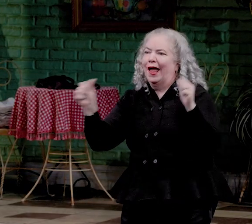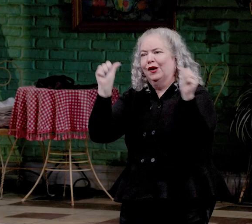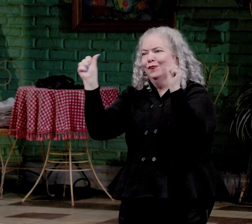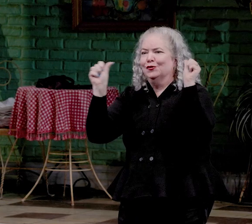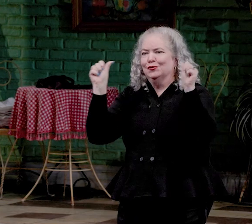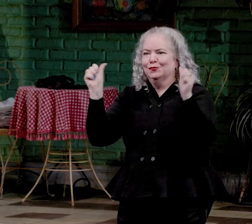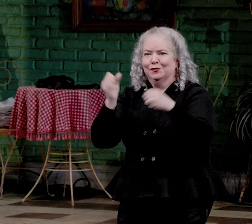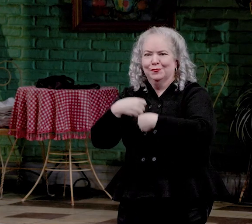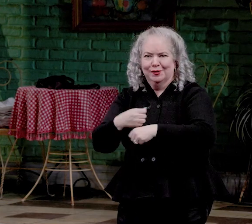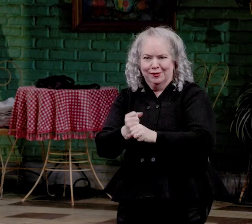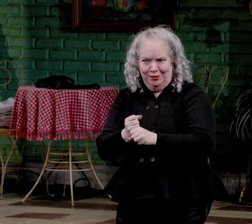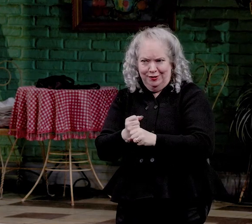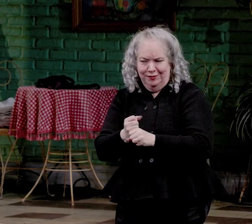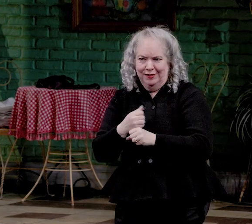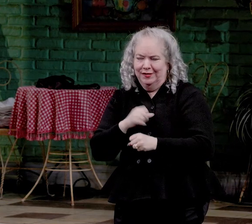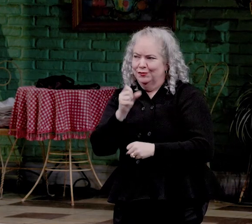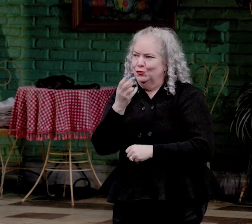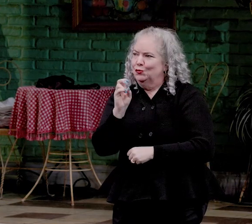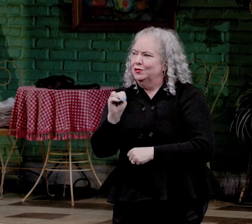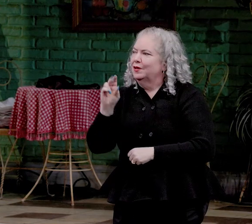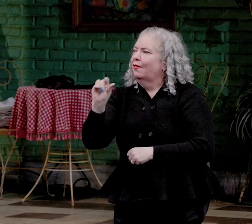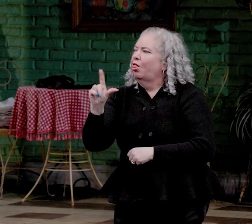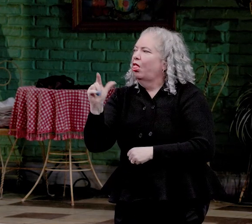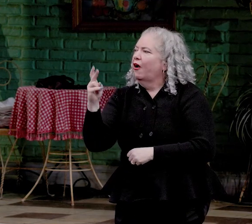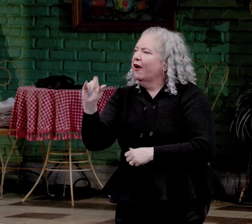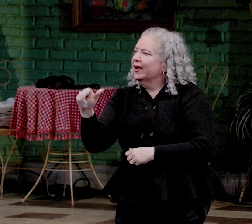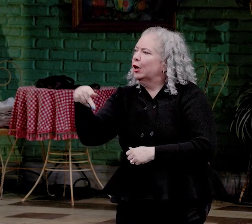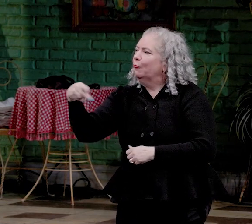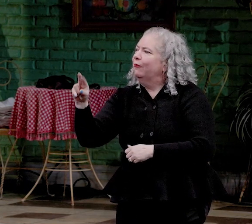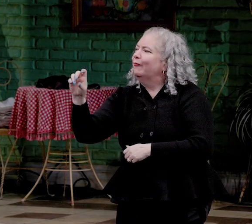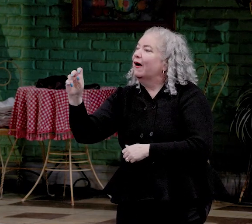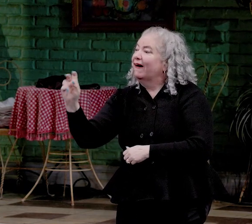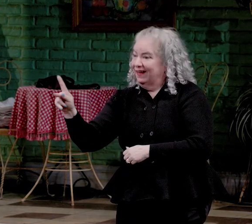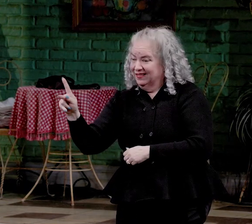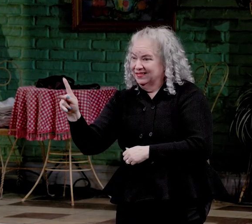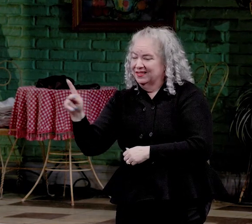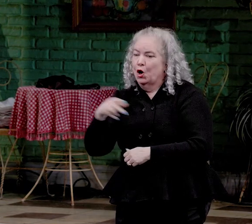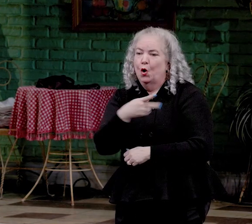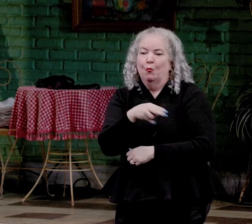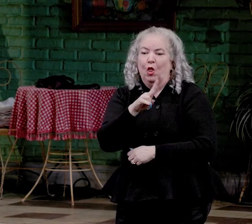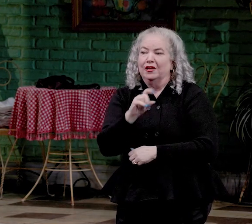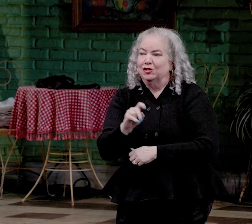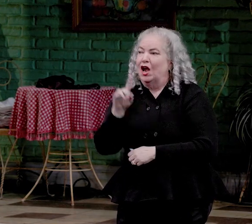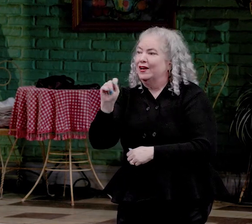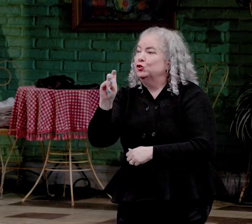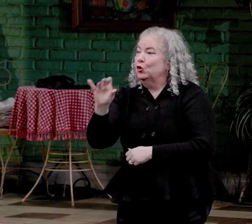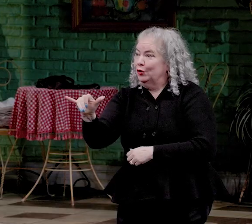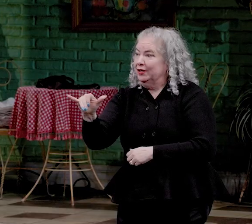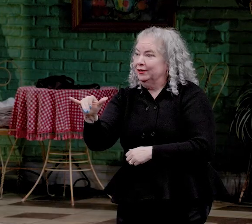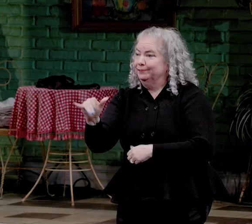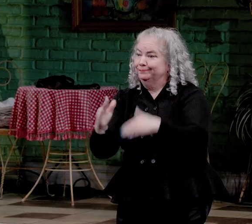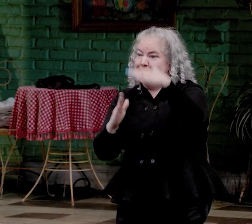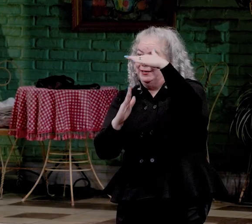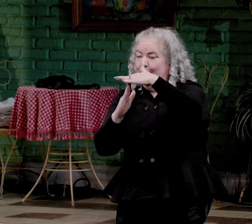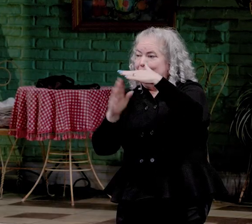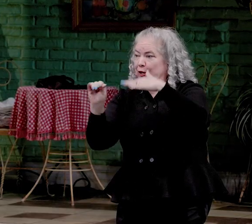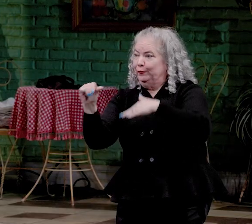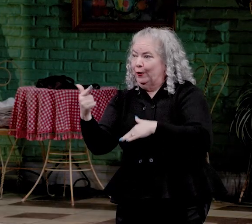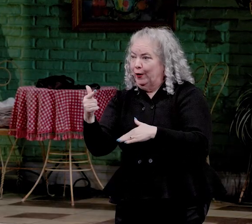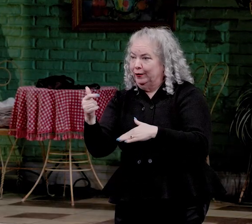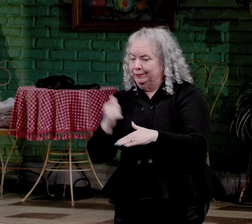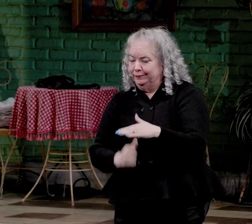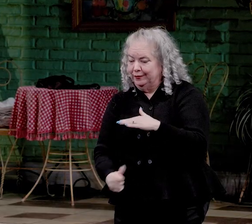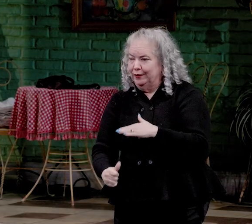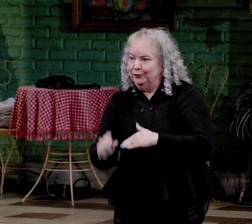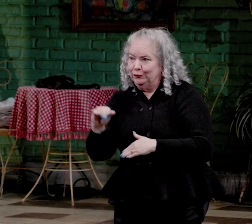production. In Suzan-Lori Parks' Pulitzer and Tony Award-winning Topdog, Underdog,